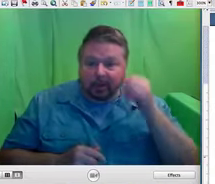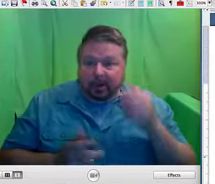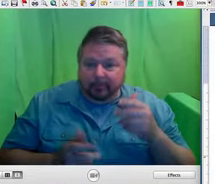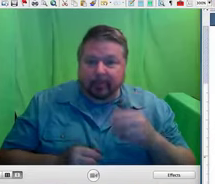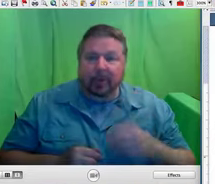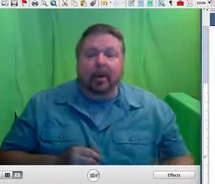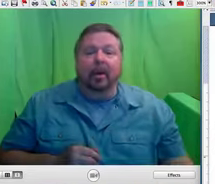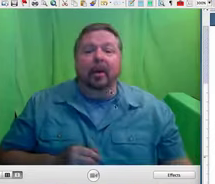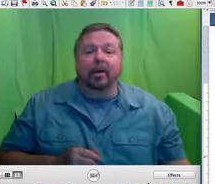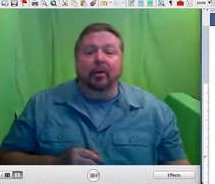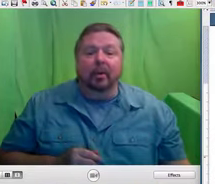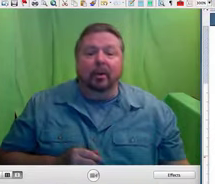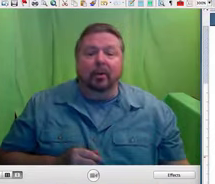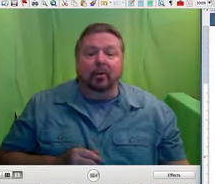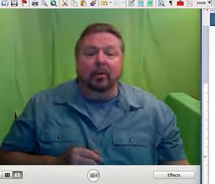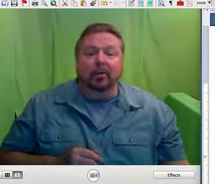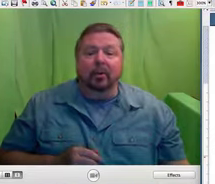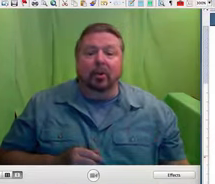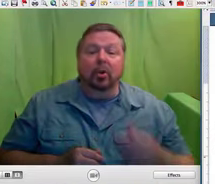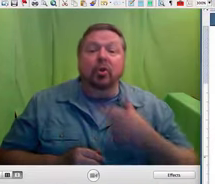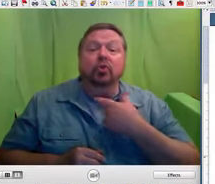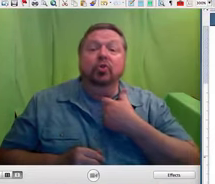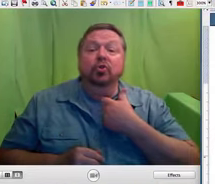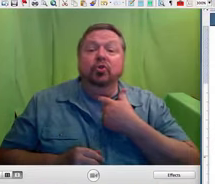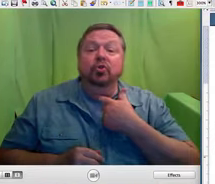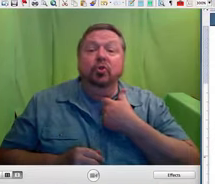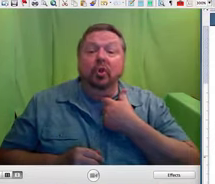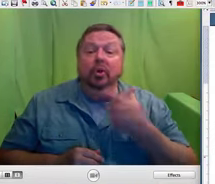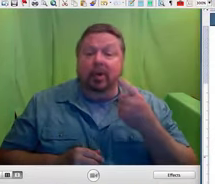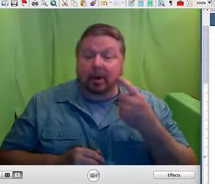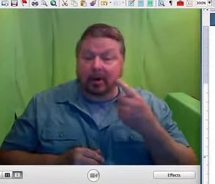yesterday. And you